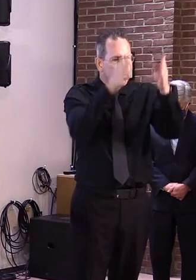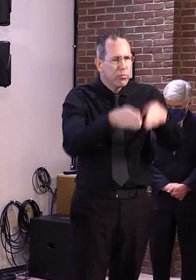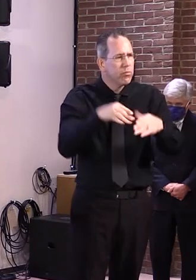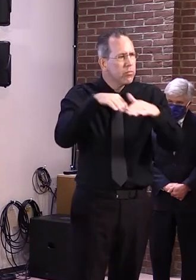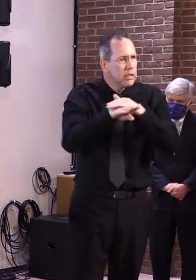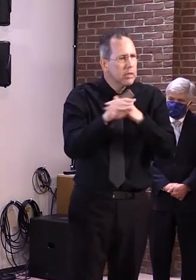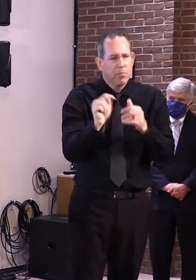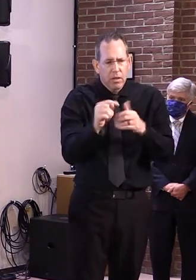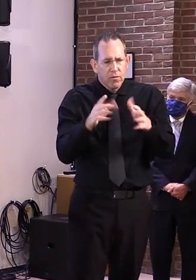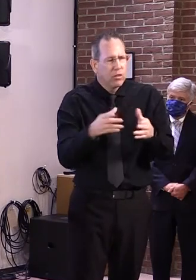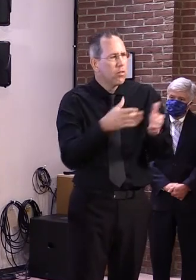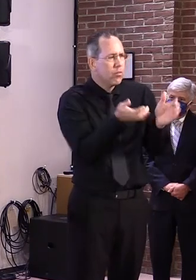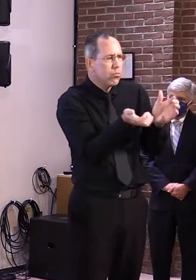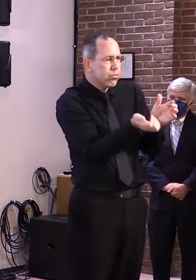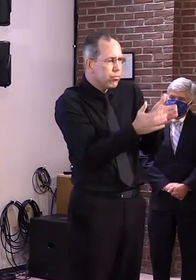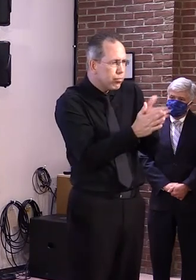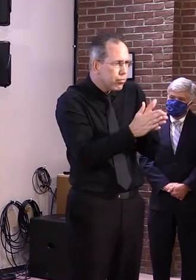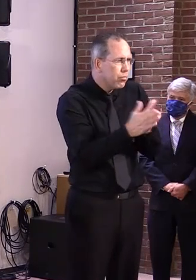to do that safely.